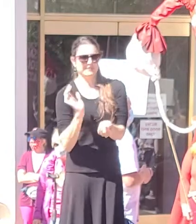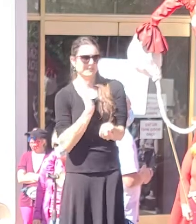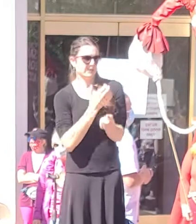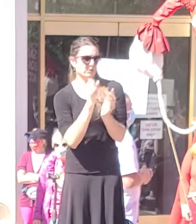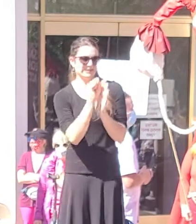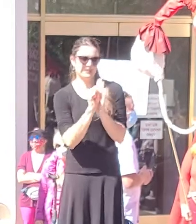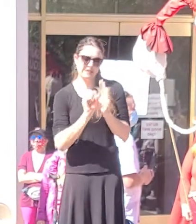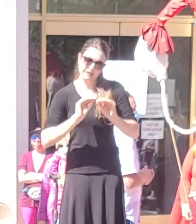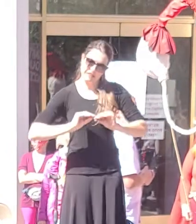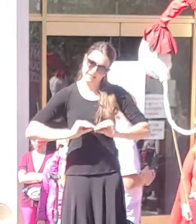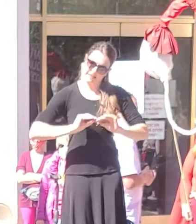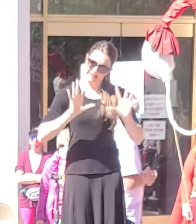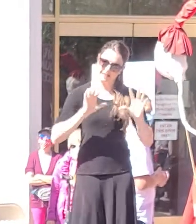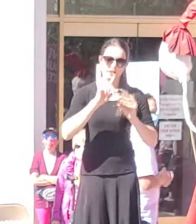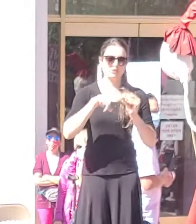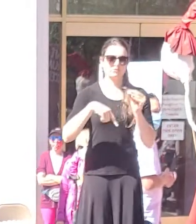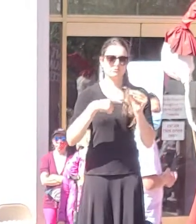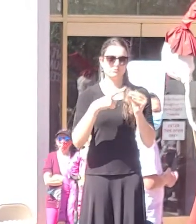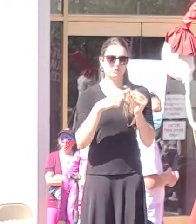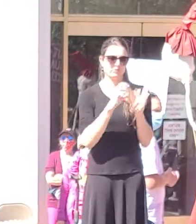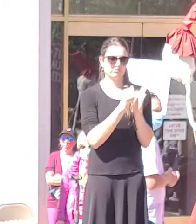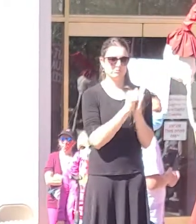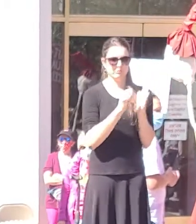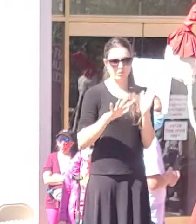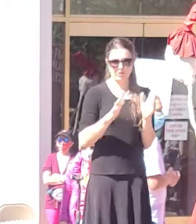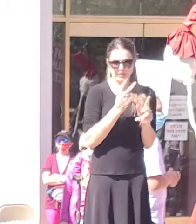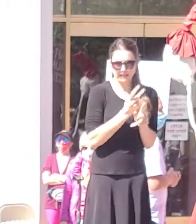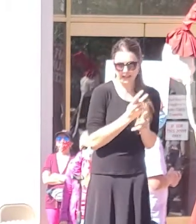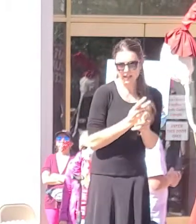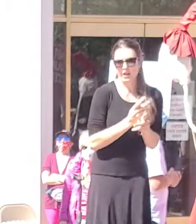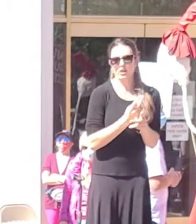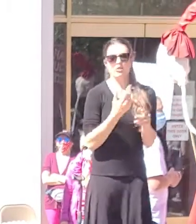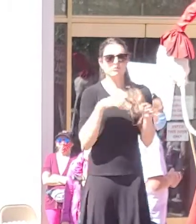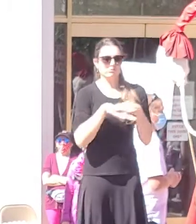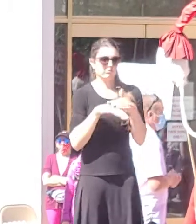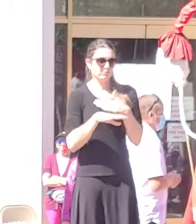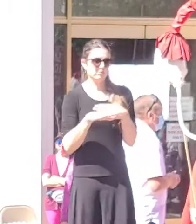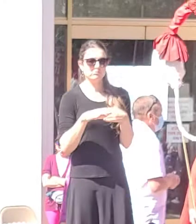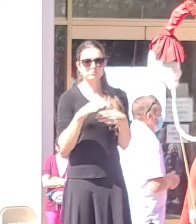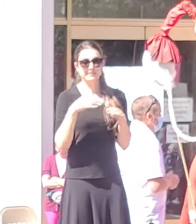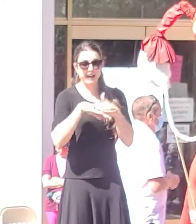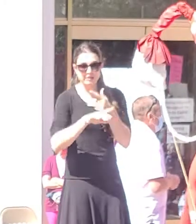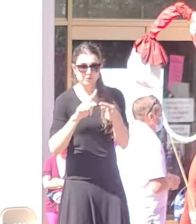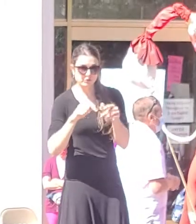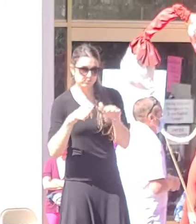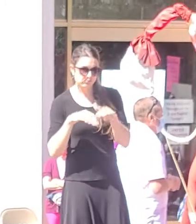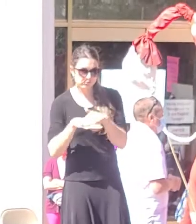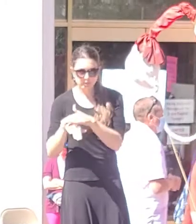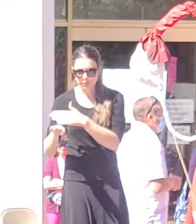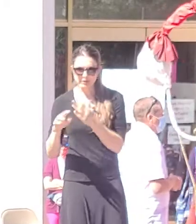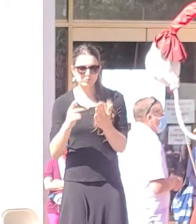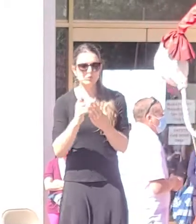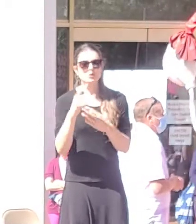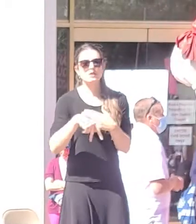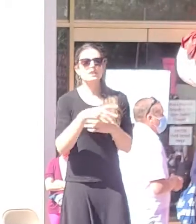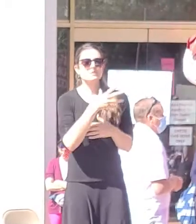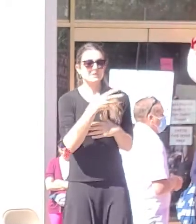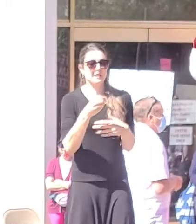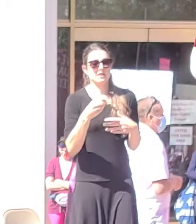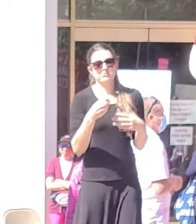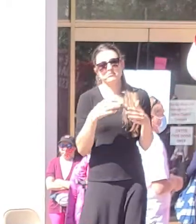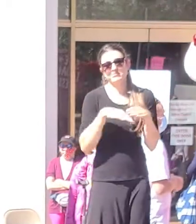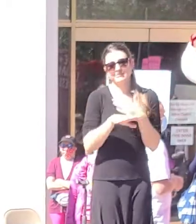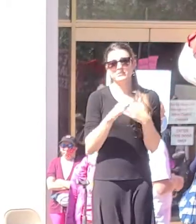about abortion, abortion care, reproductive access, and reproductive justice. And if we don't